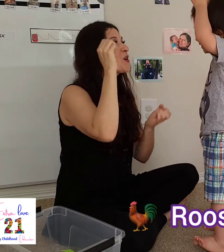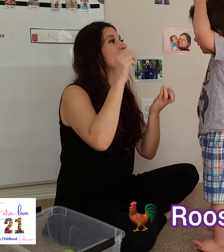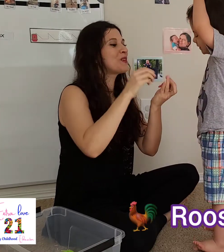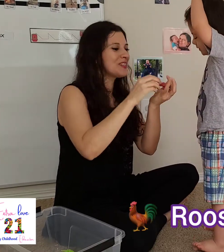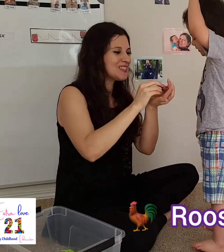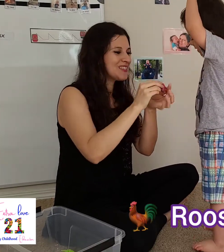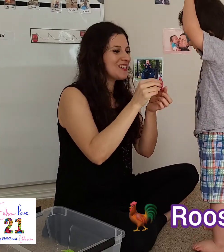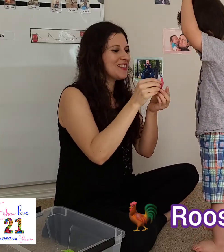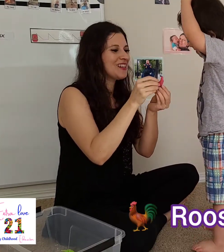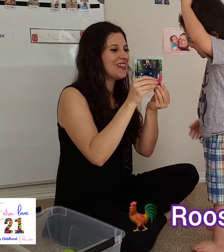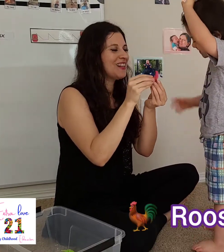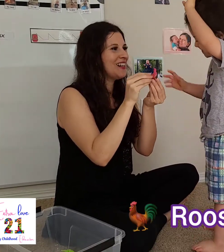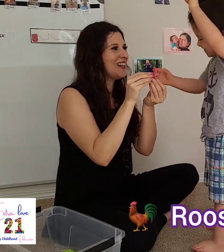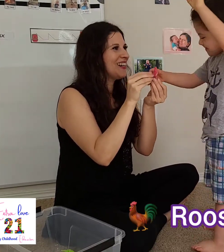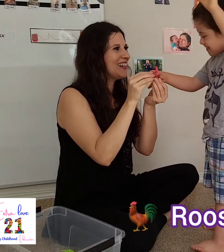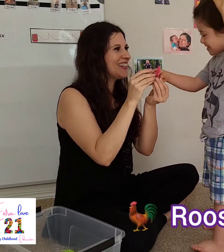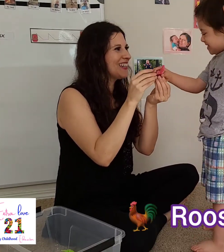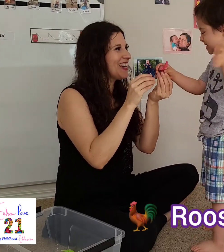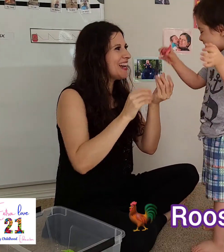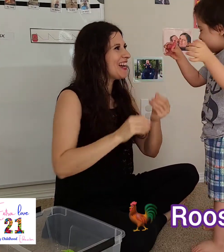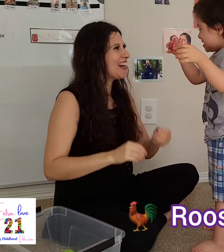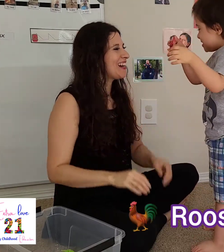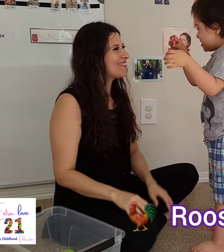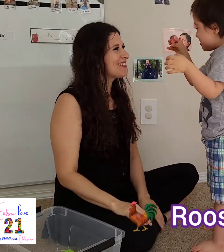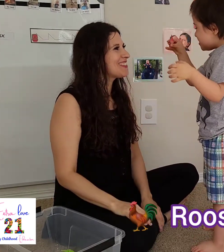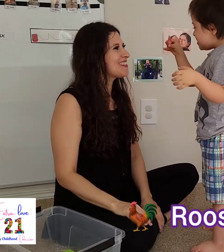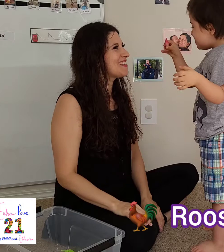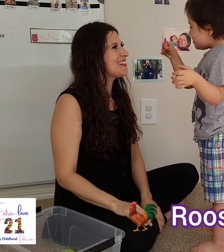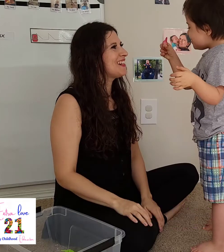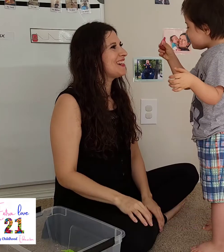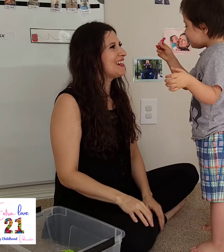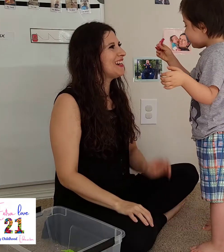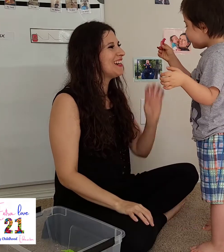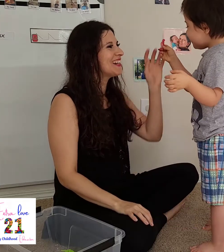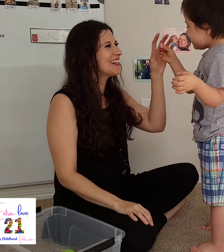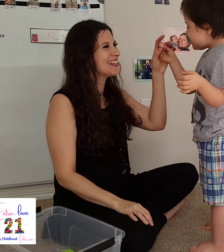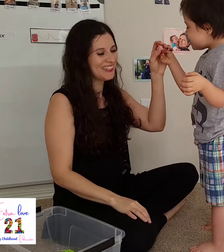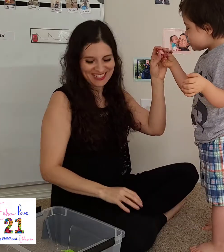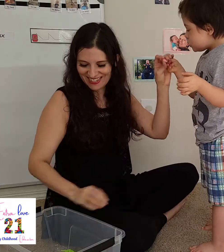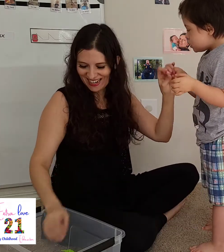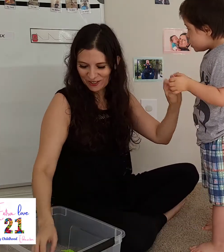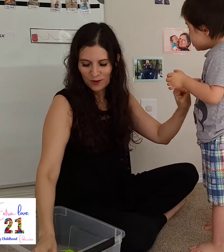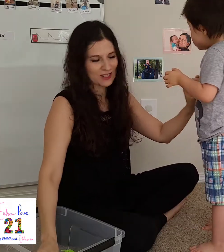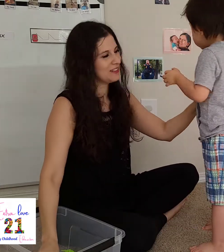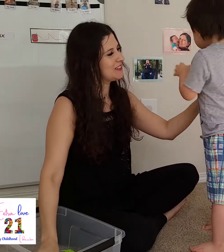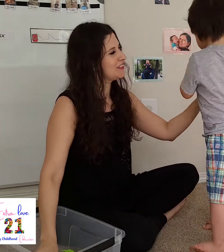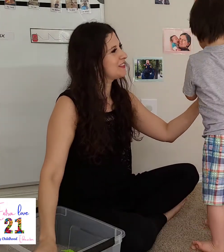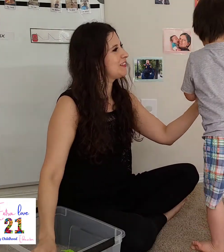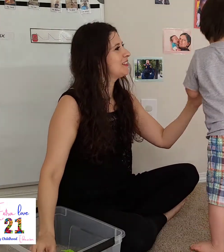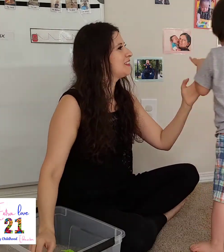Rooster. Rooster. Yeah. Rooster. Yeah. Yeah. Rooster. one. Duck. Duc.